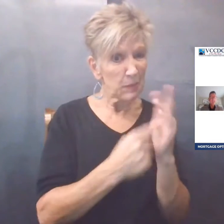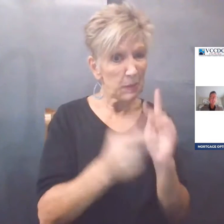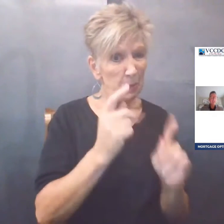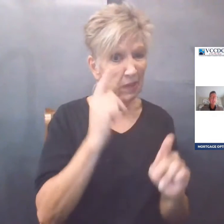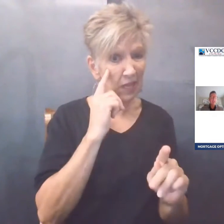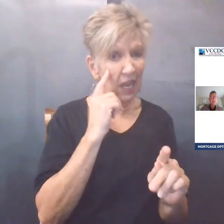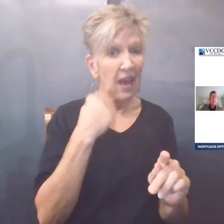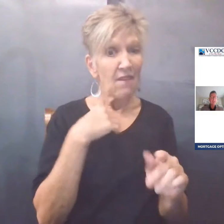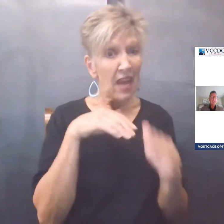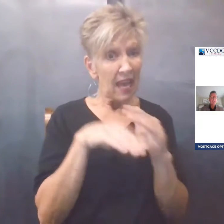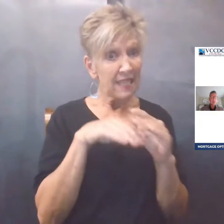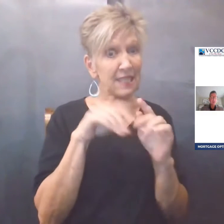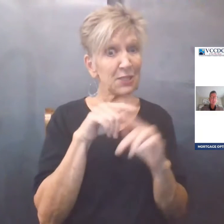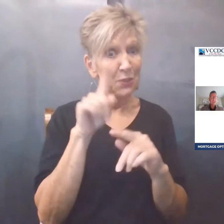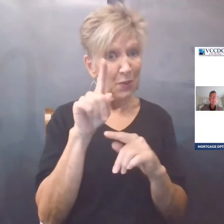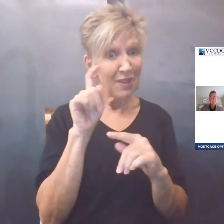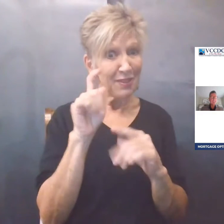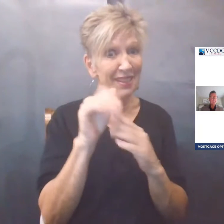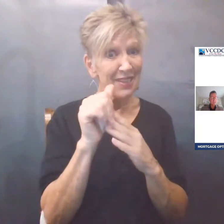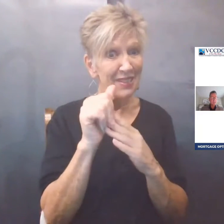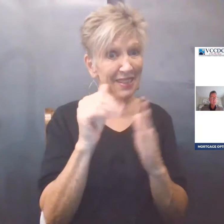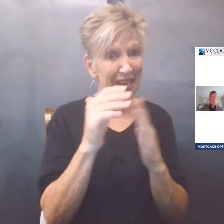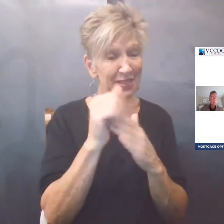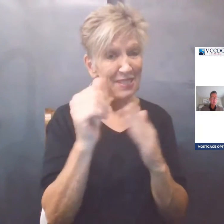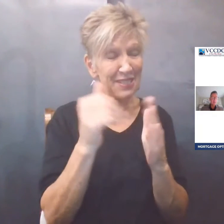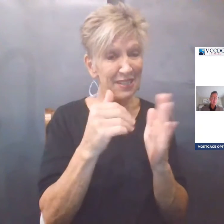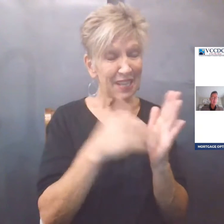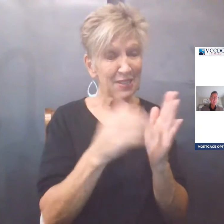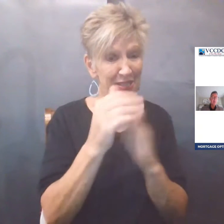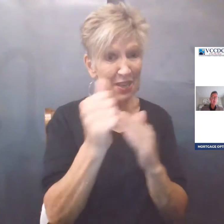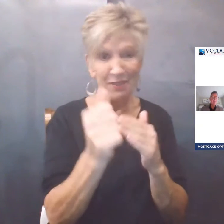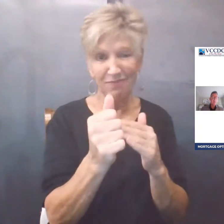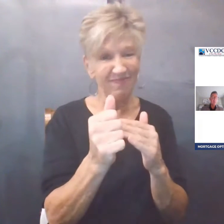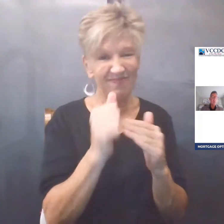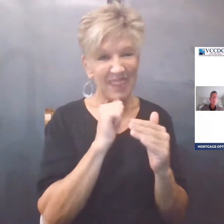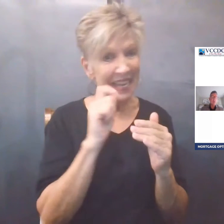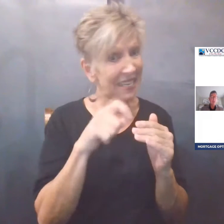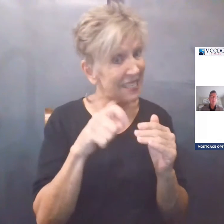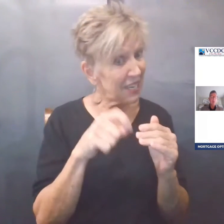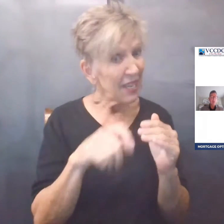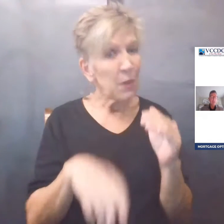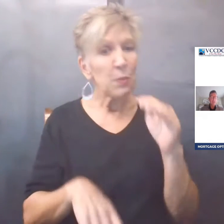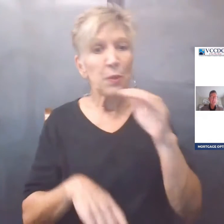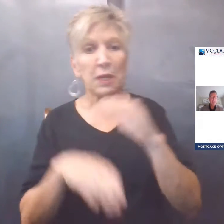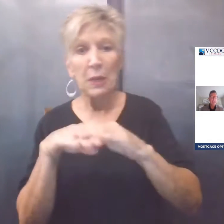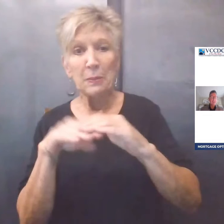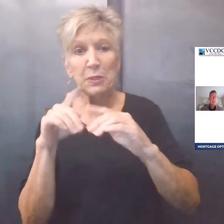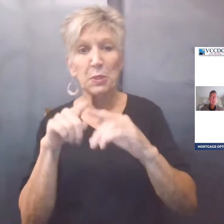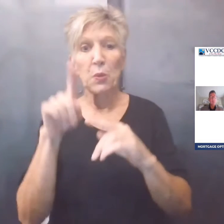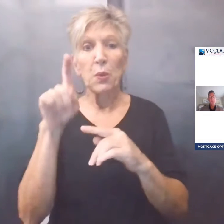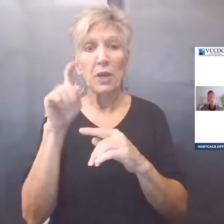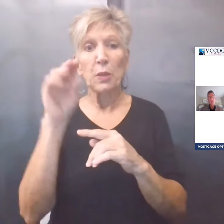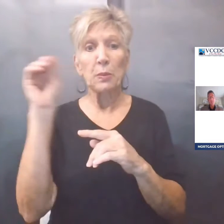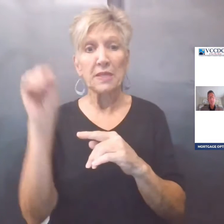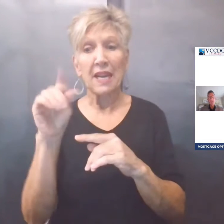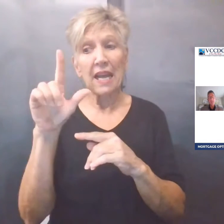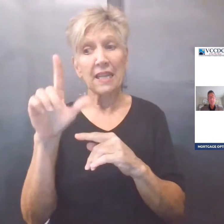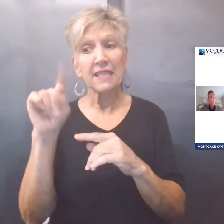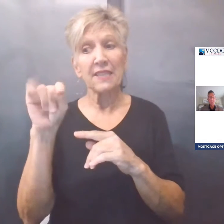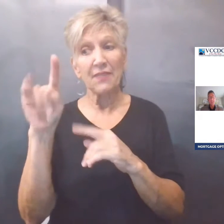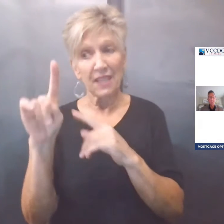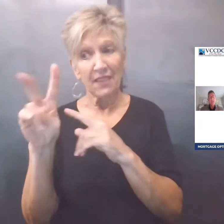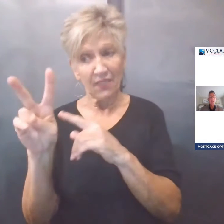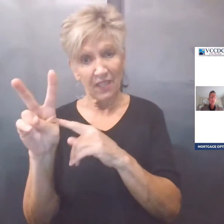got access to that $100,000. Not necessarily, because that would bring you up to what I would call 100% LTV, which we'll cover later